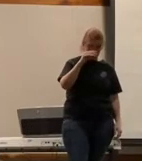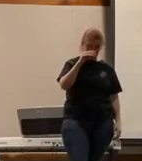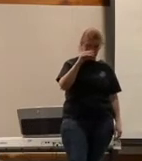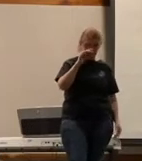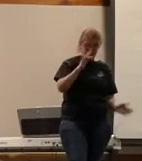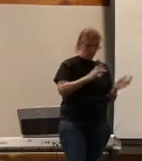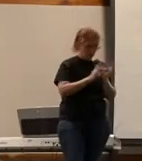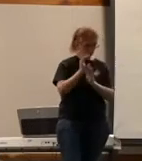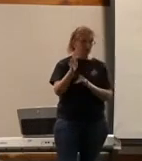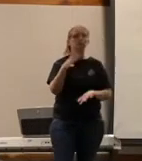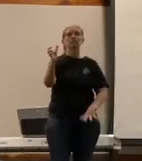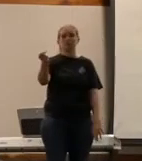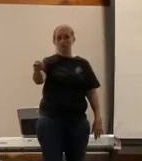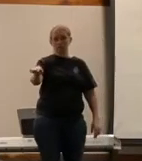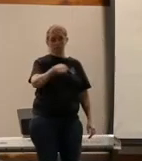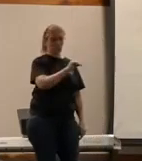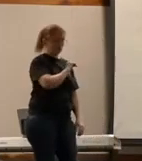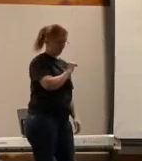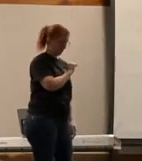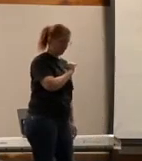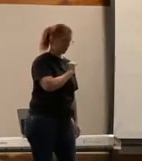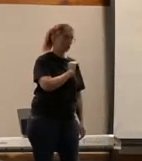my boy, Jesus got you out.